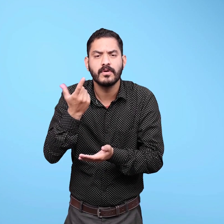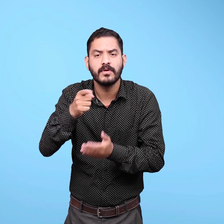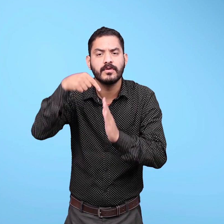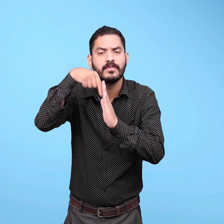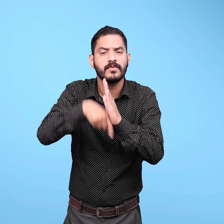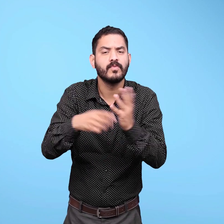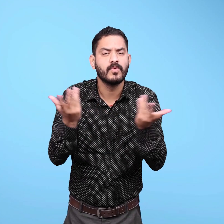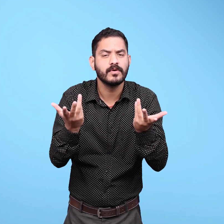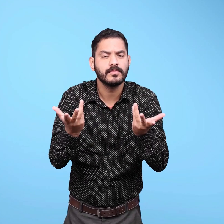Let's recall.